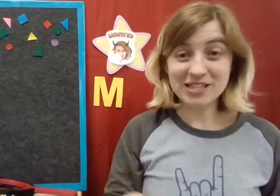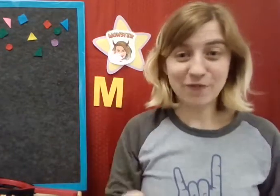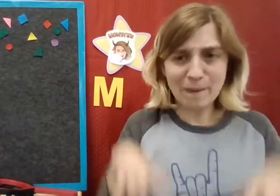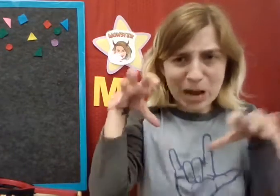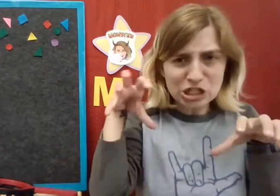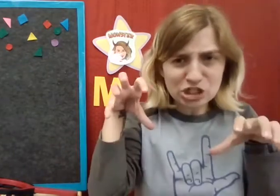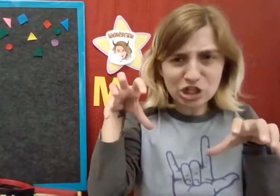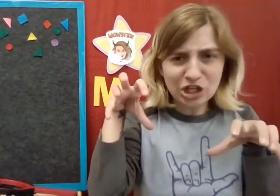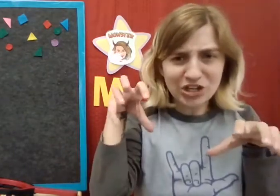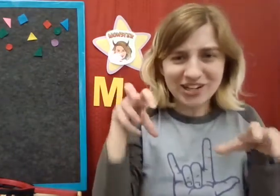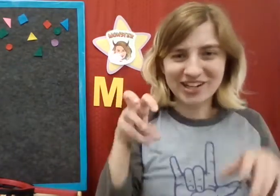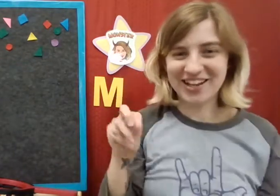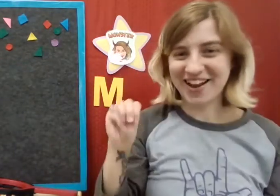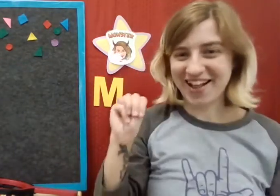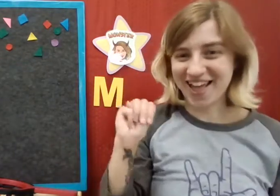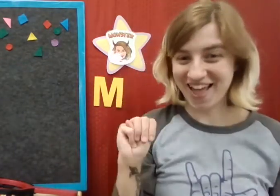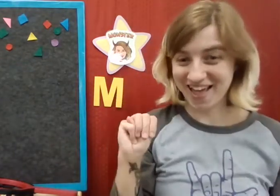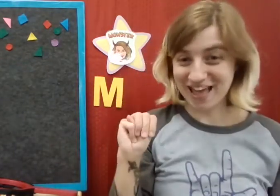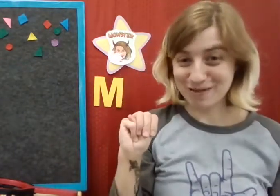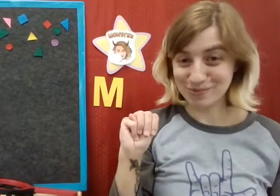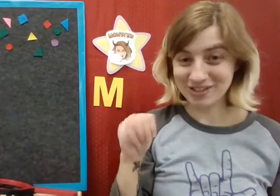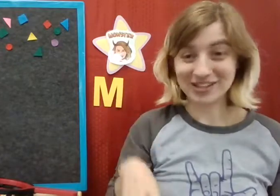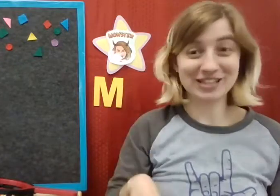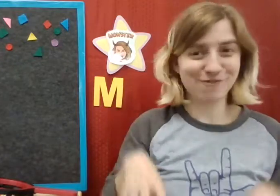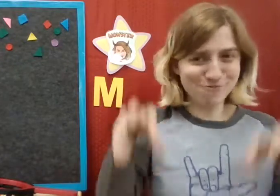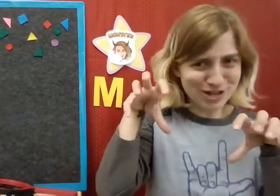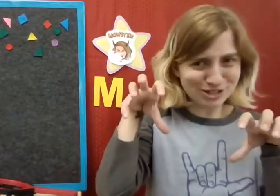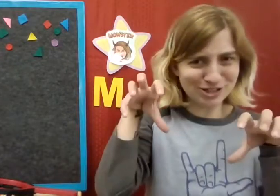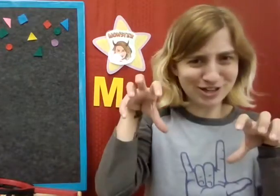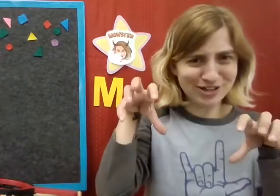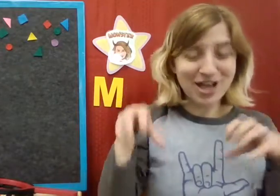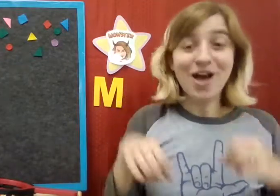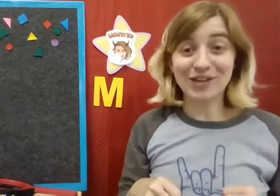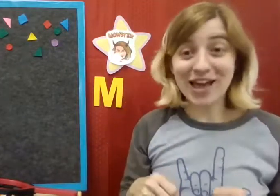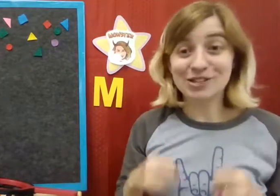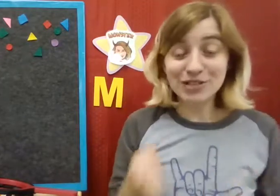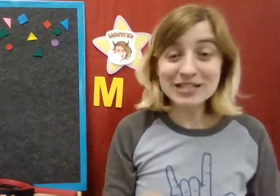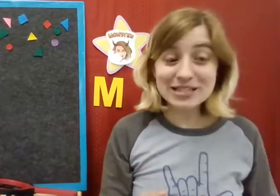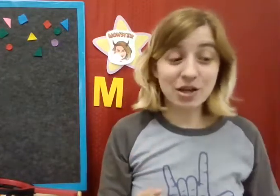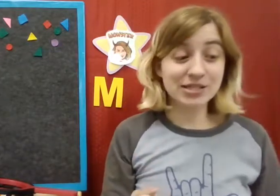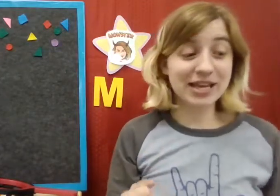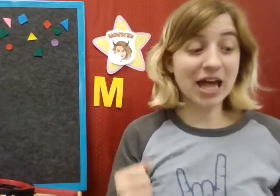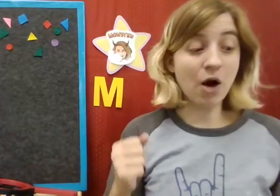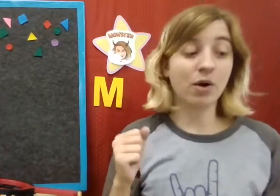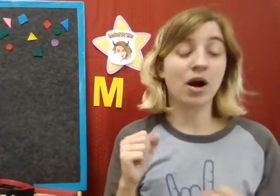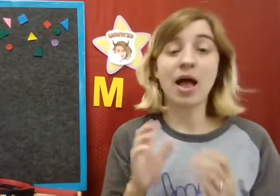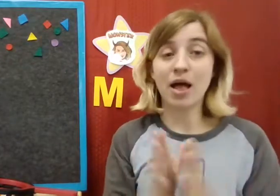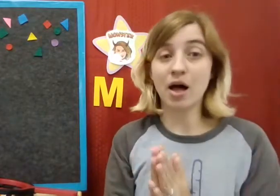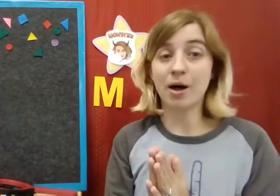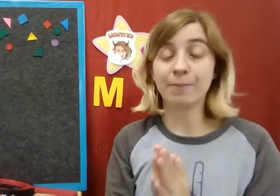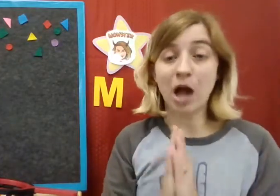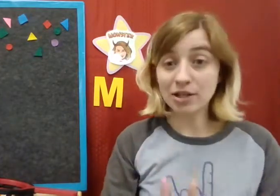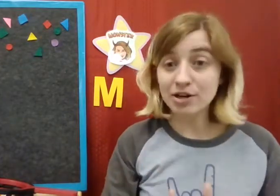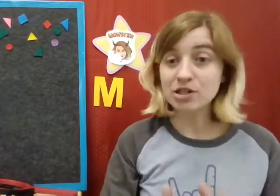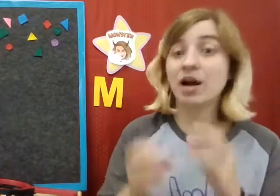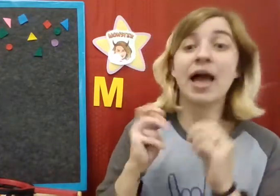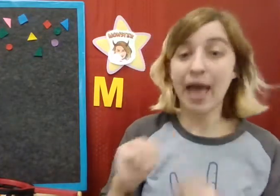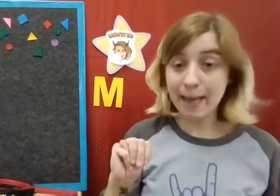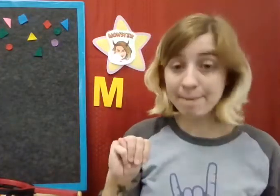for monster. M is monster. Okay, so let's sing our letter song. M